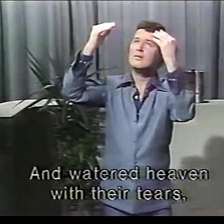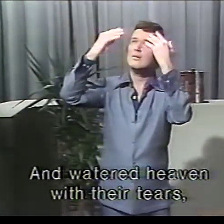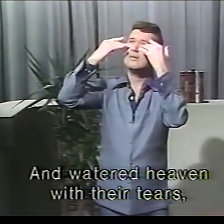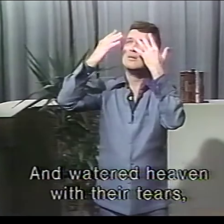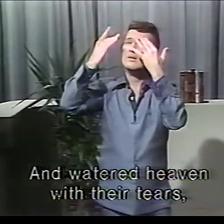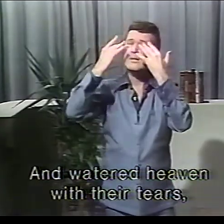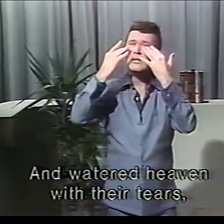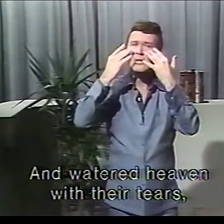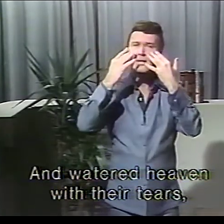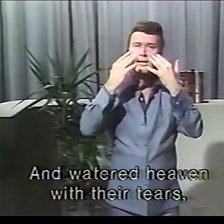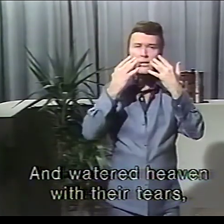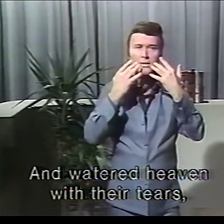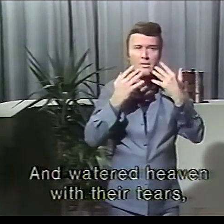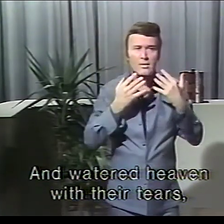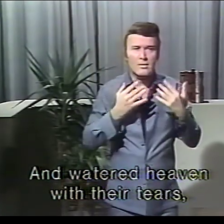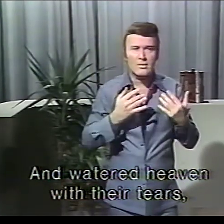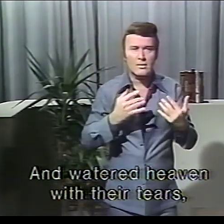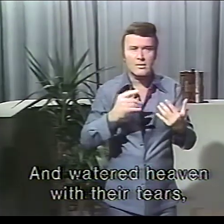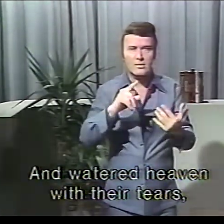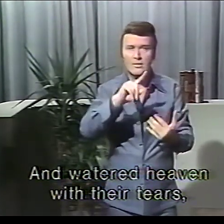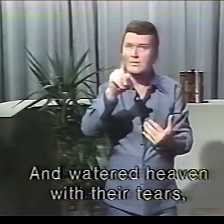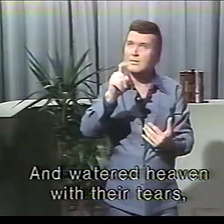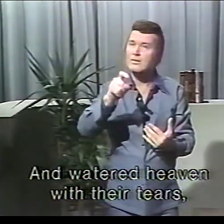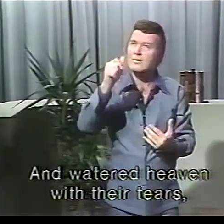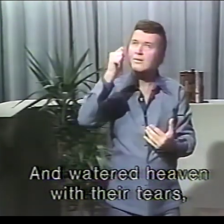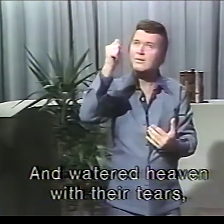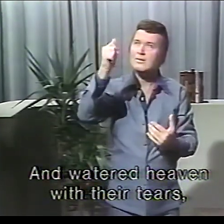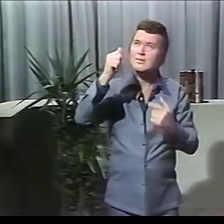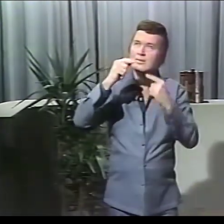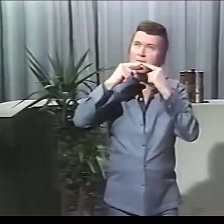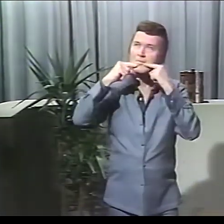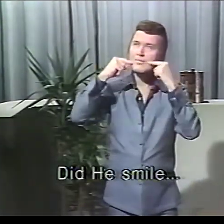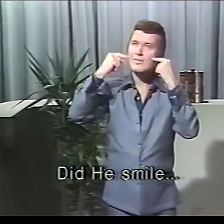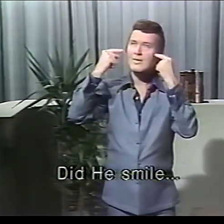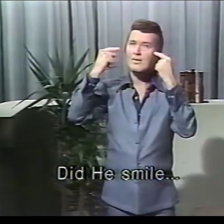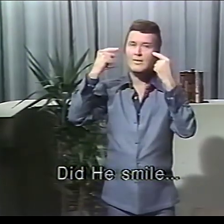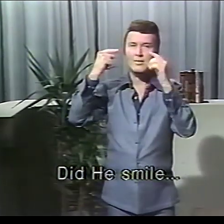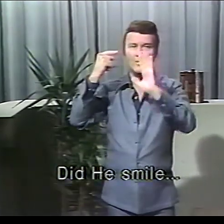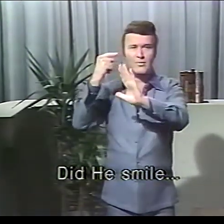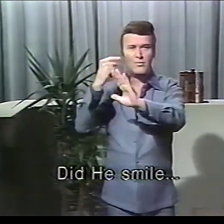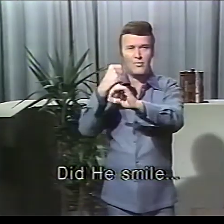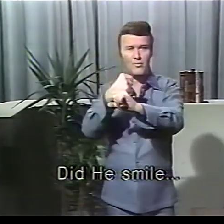And watered heaven with their tears. Did he smile?